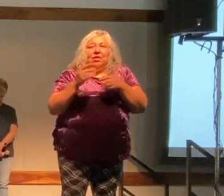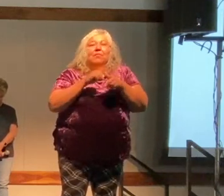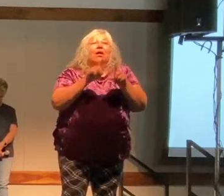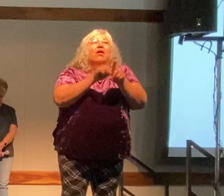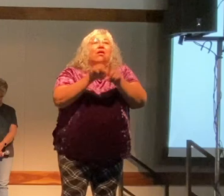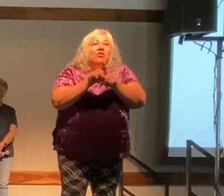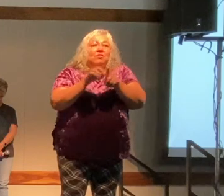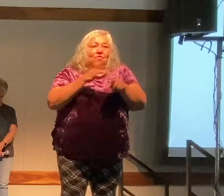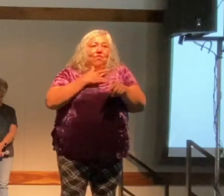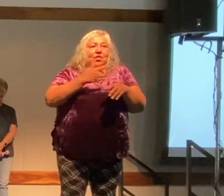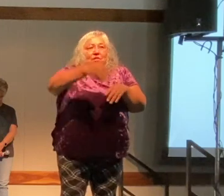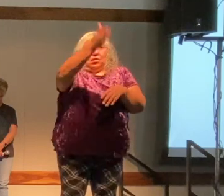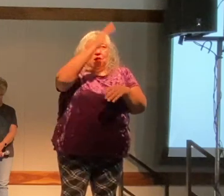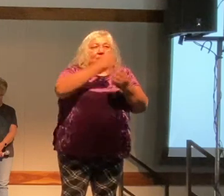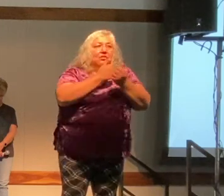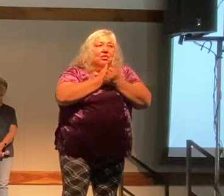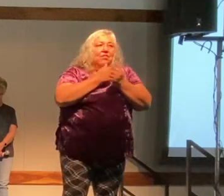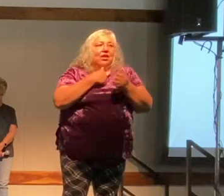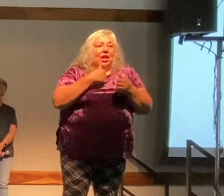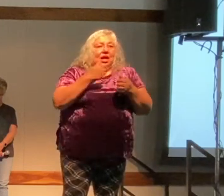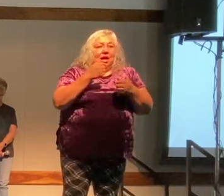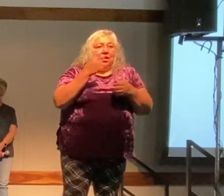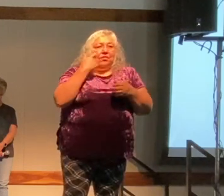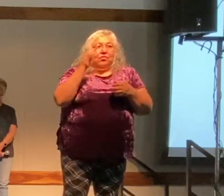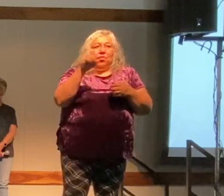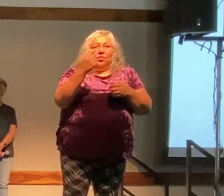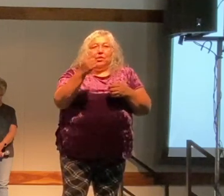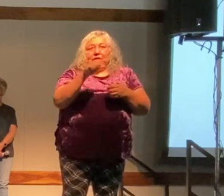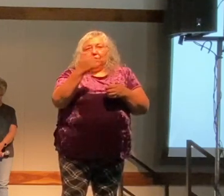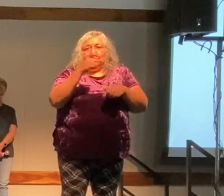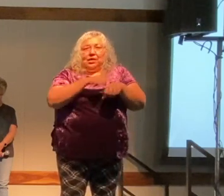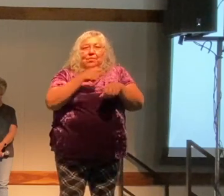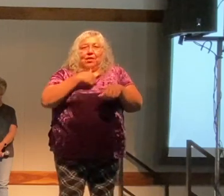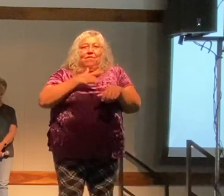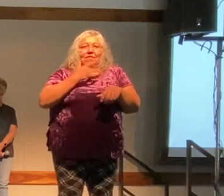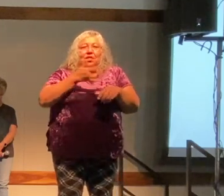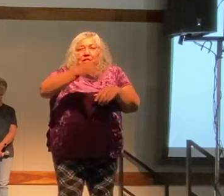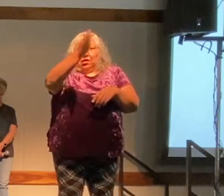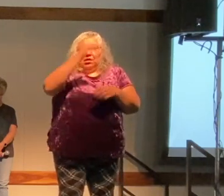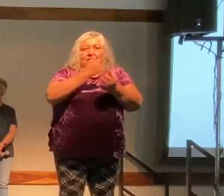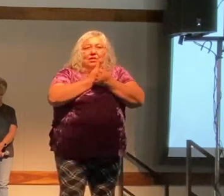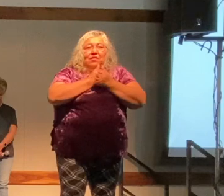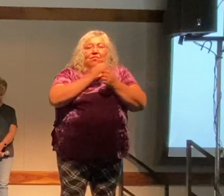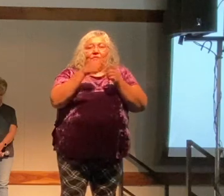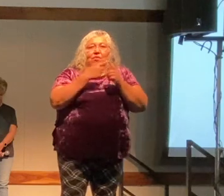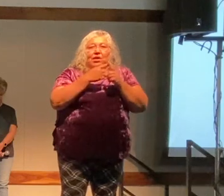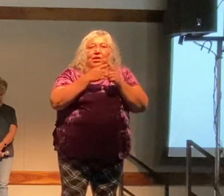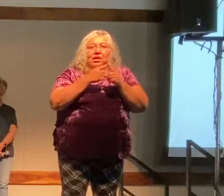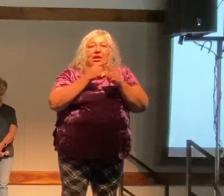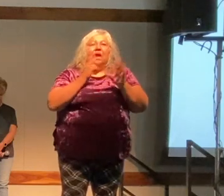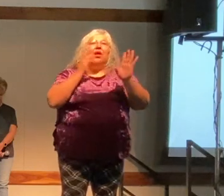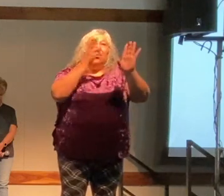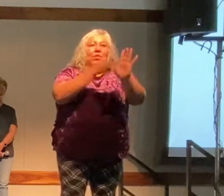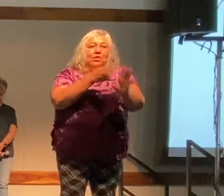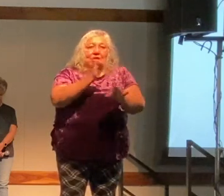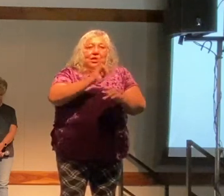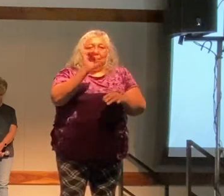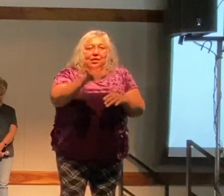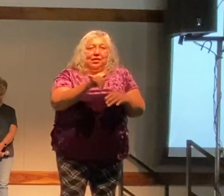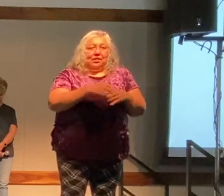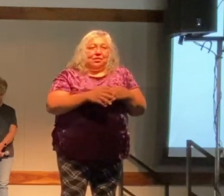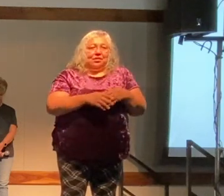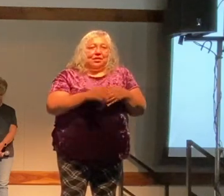also felt God's love. And I think the only other time that I feel God's love is when I go in like that, right?